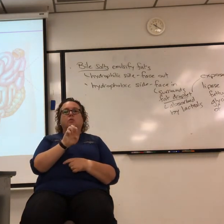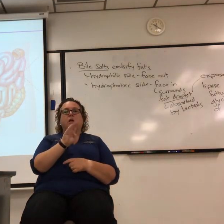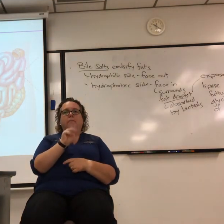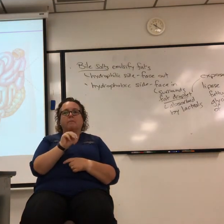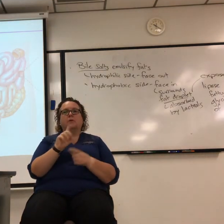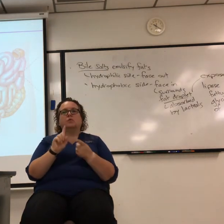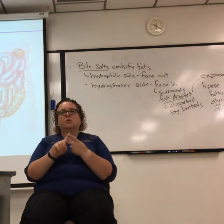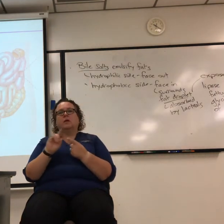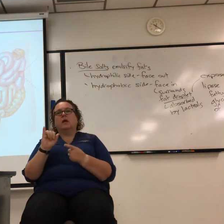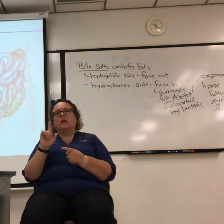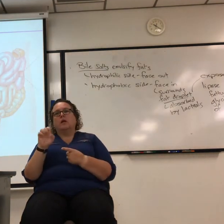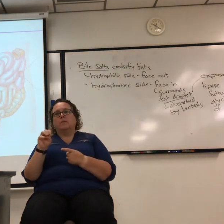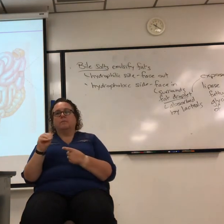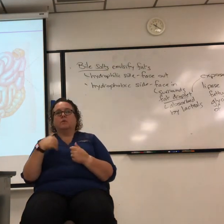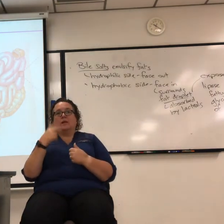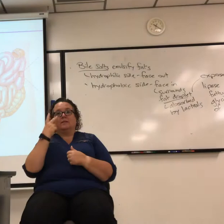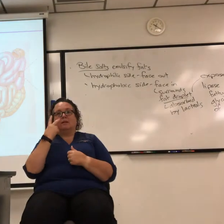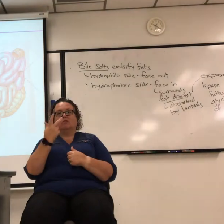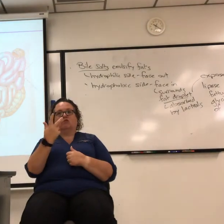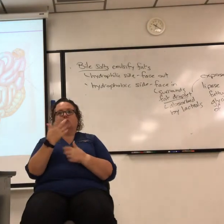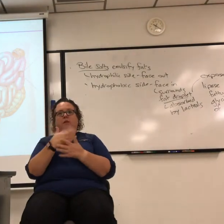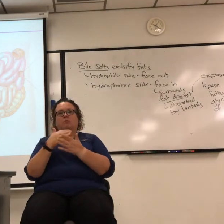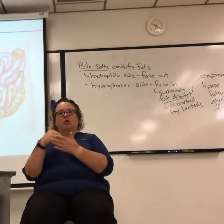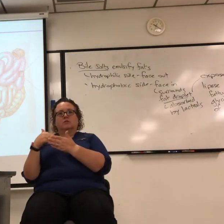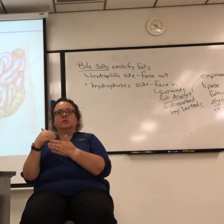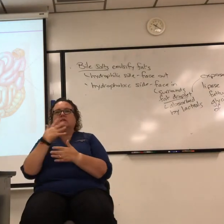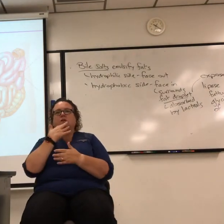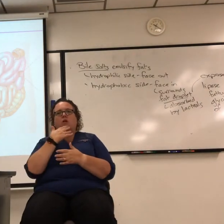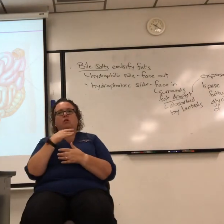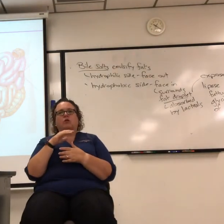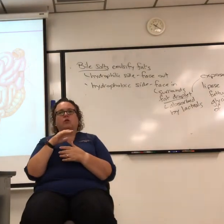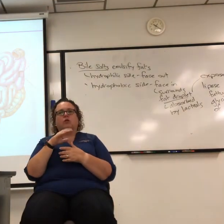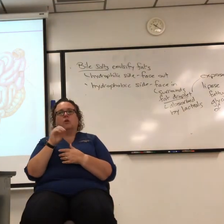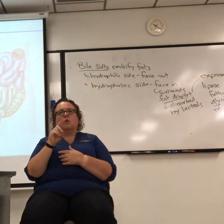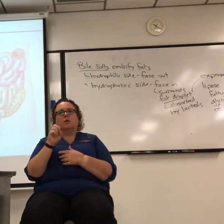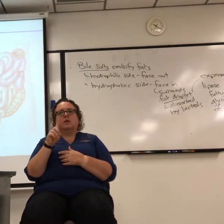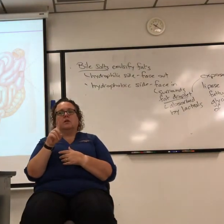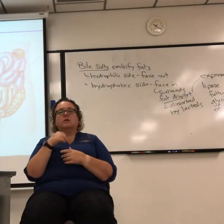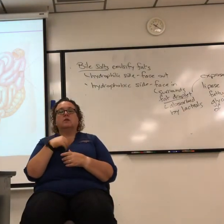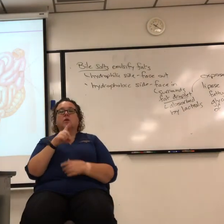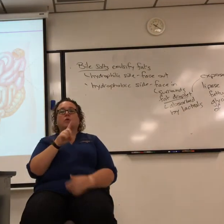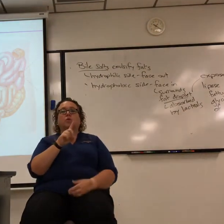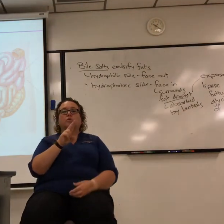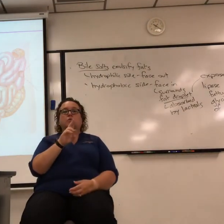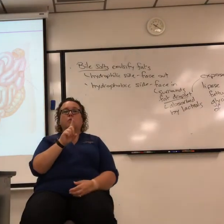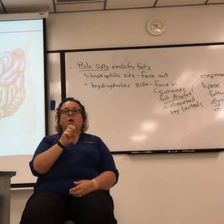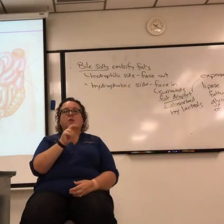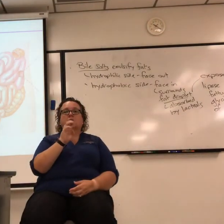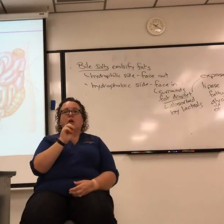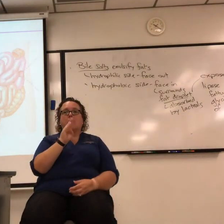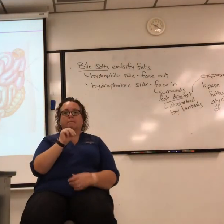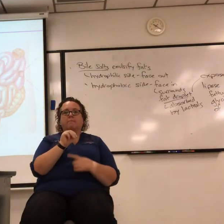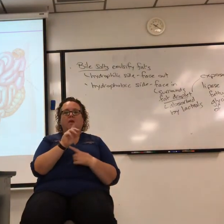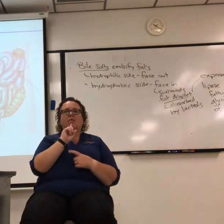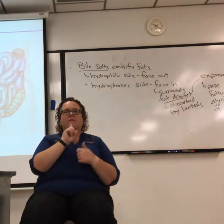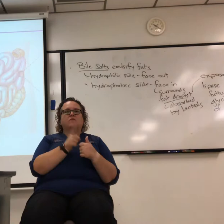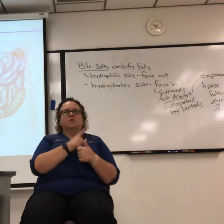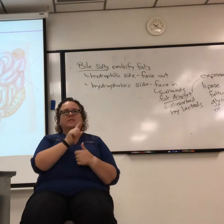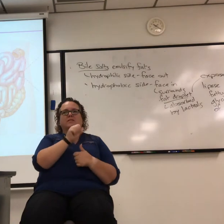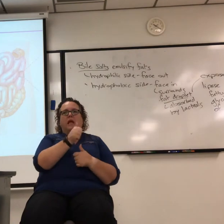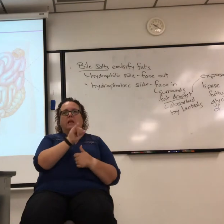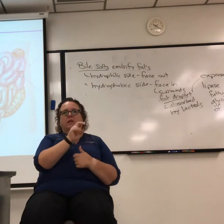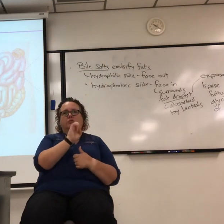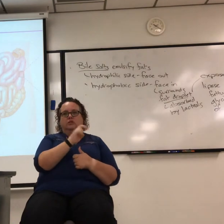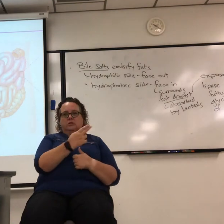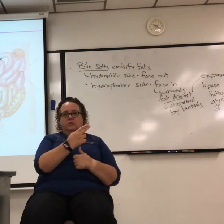can easily see the three parts of the small intestine. Duodenum, the first 10 inches or so.